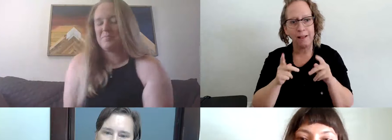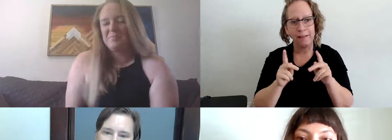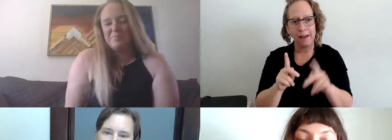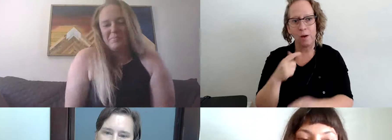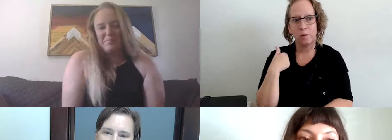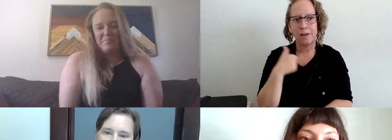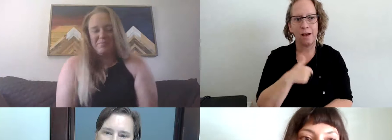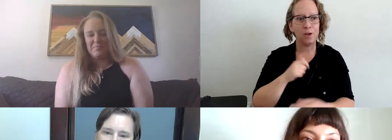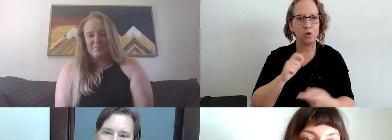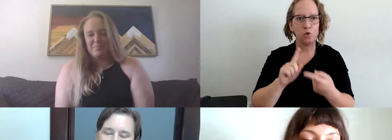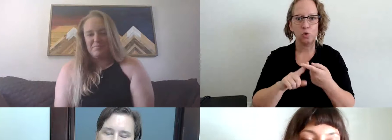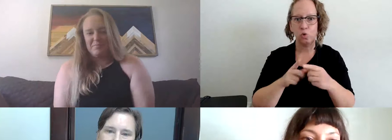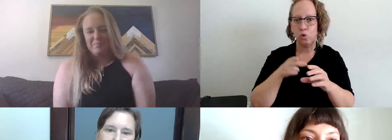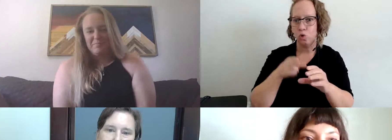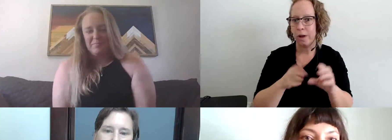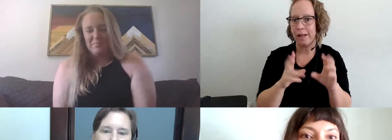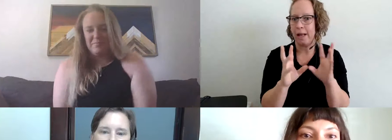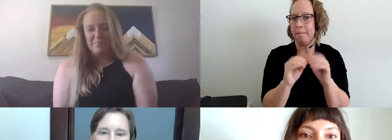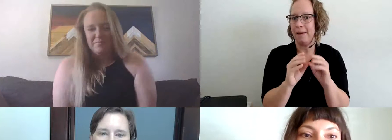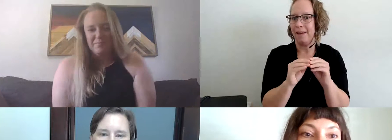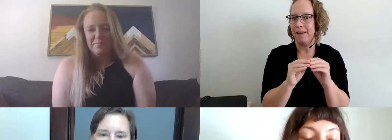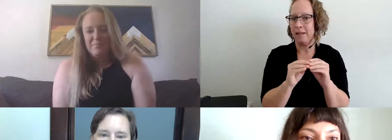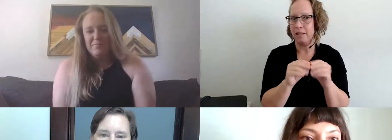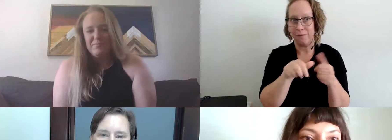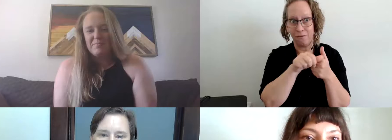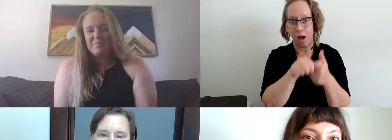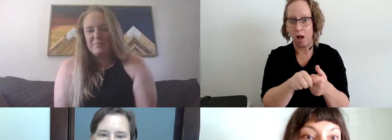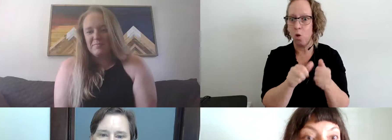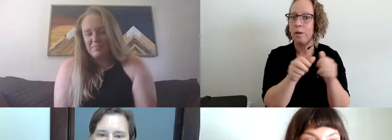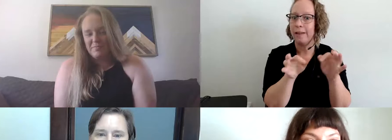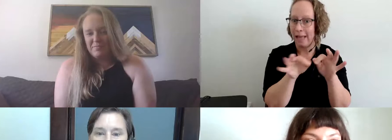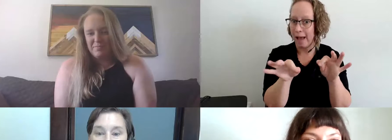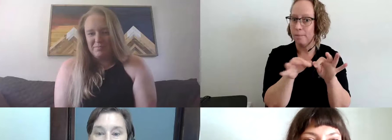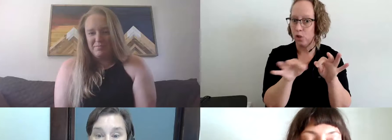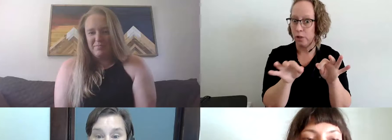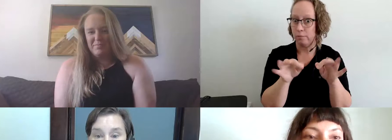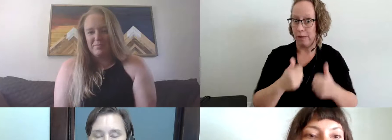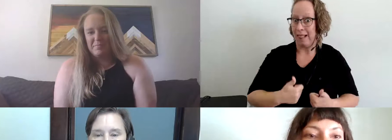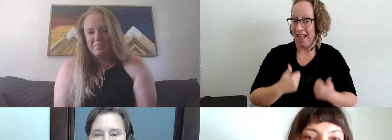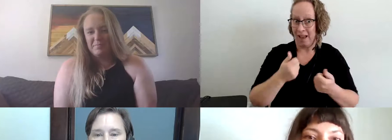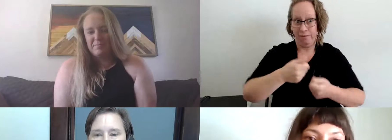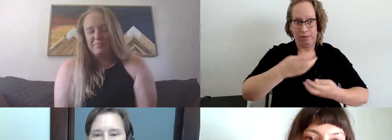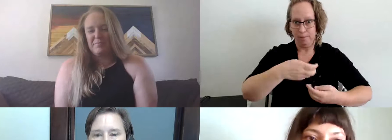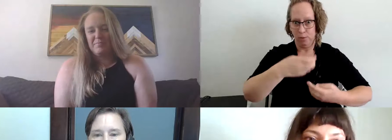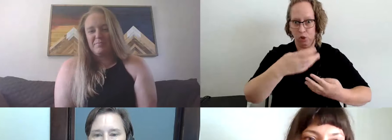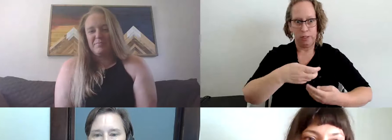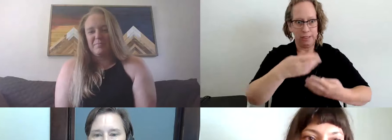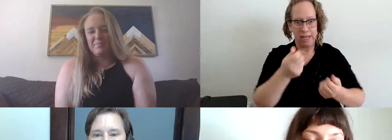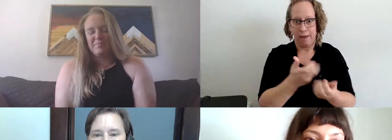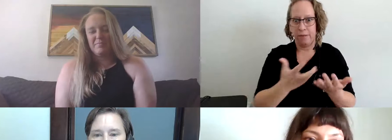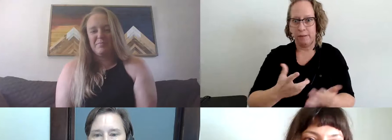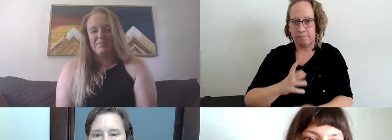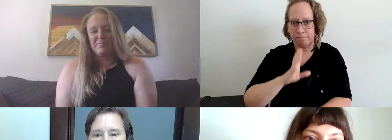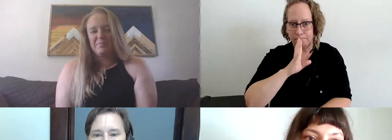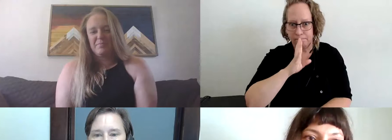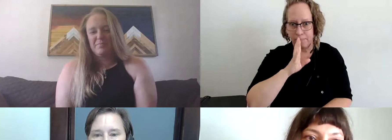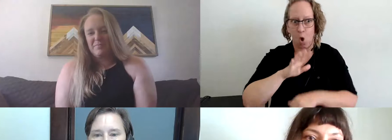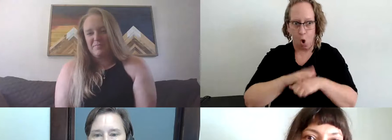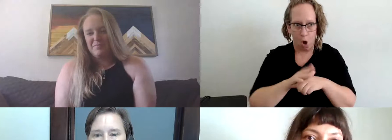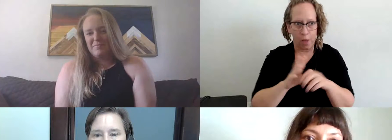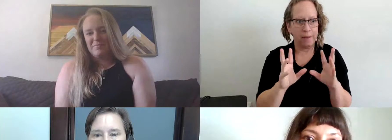us to join meetings and follow along with captions, live captions of everything that's being said on the